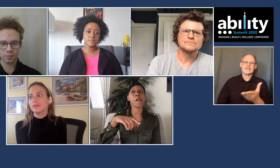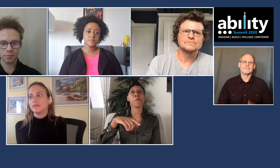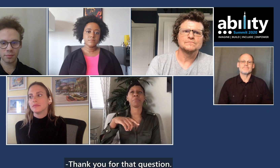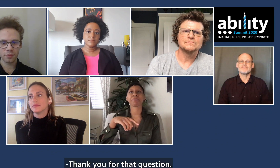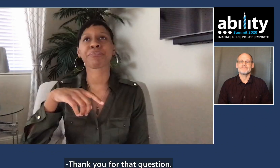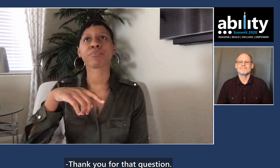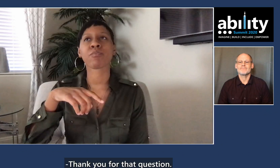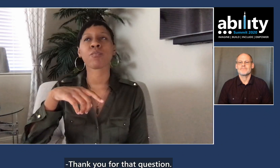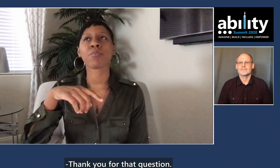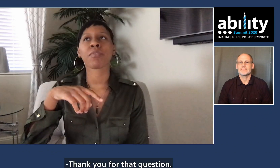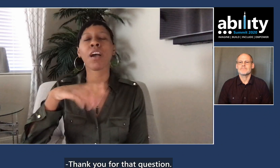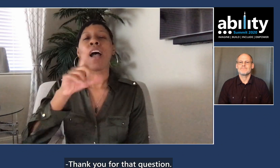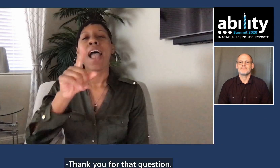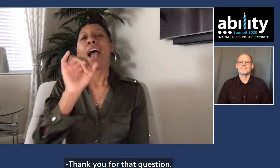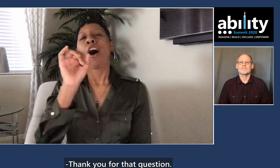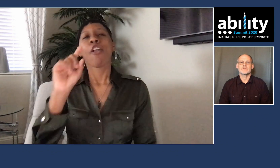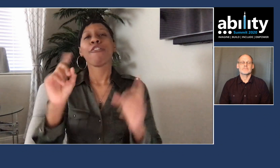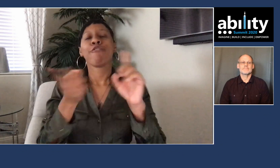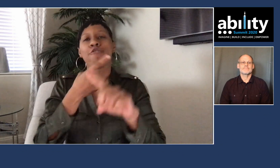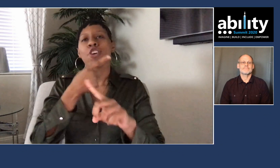Thank you for that question.